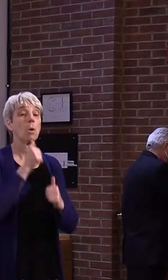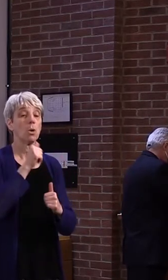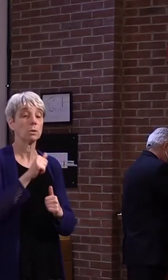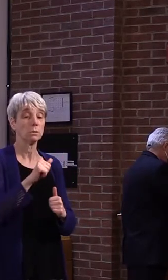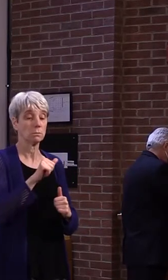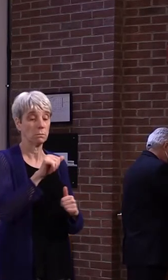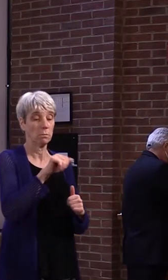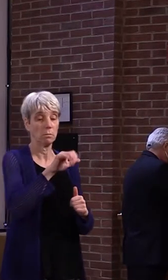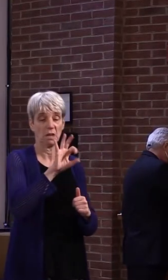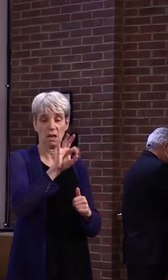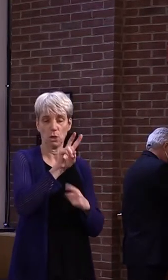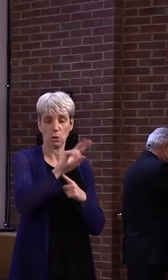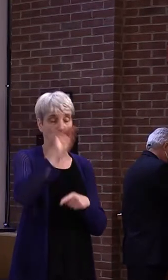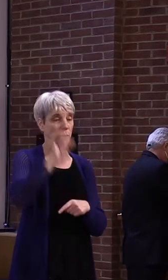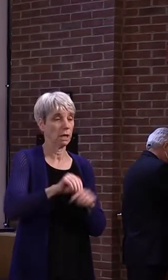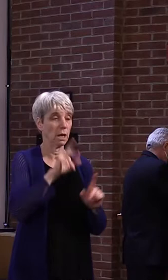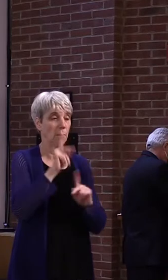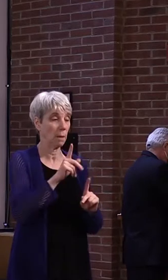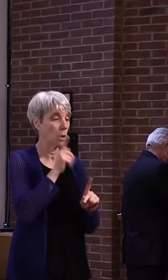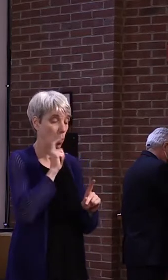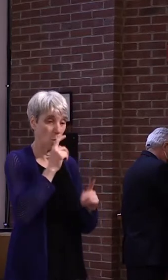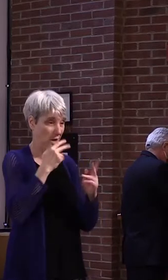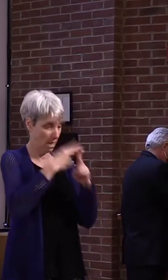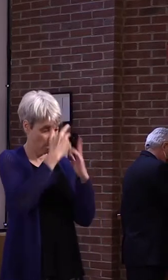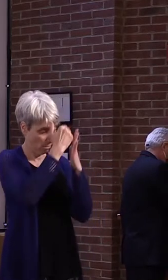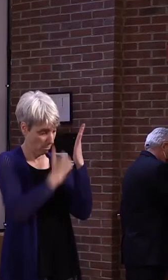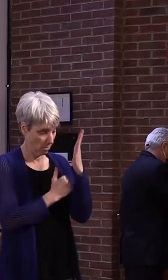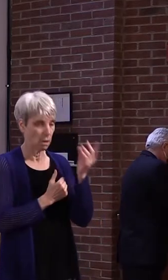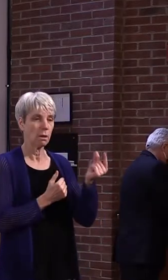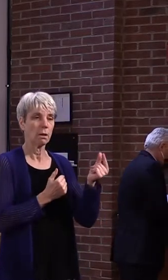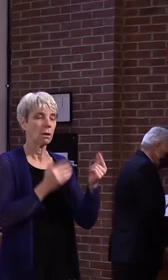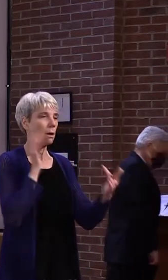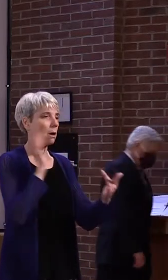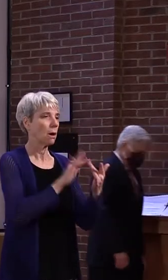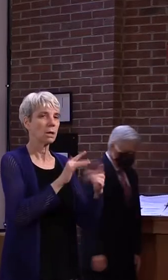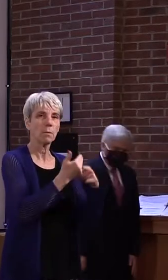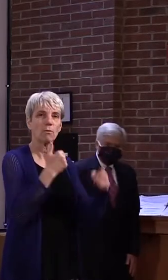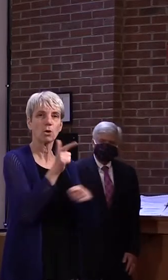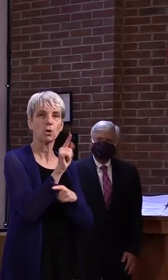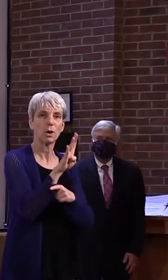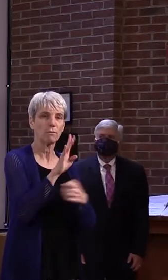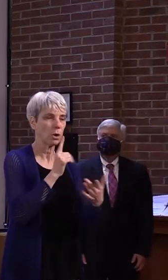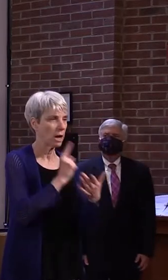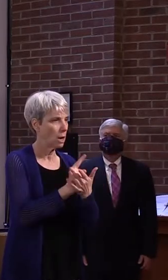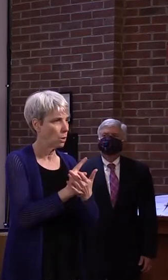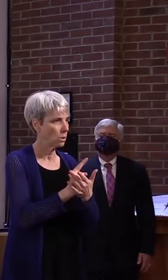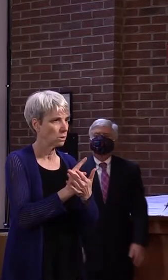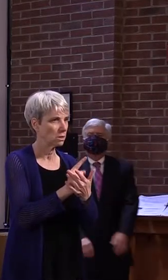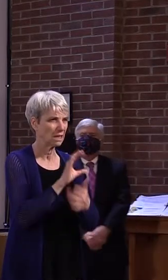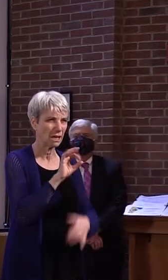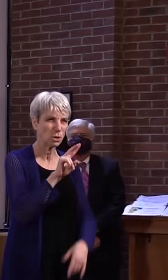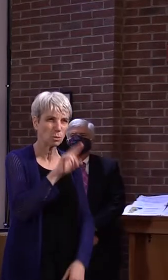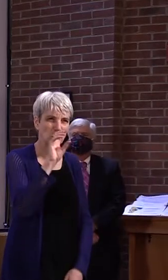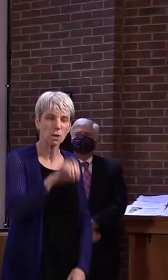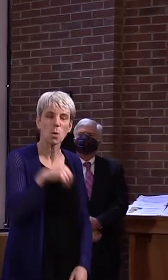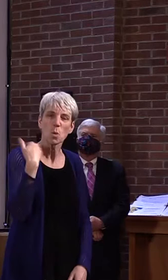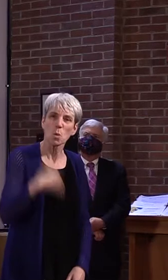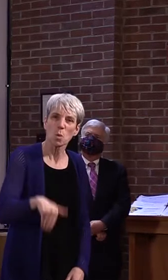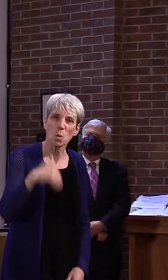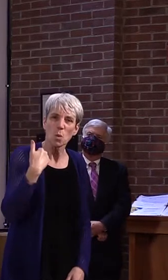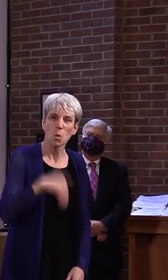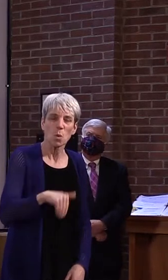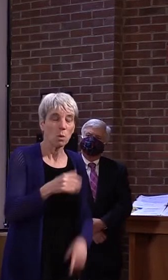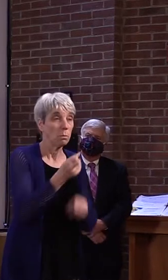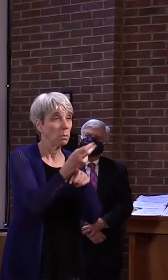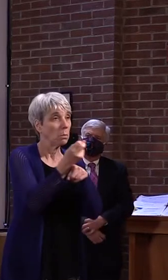hours. This is a very high percentage, probably one of the highest in the nation. It does stand